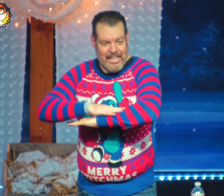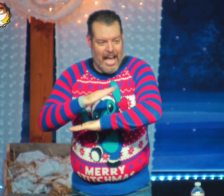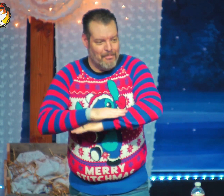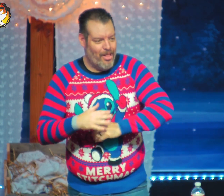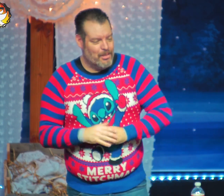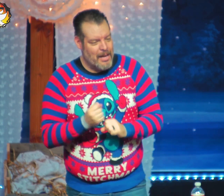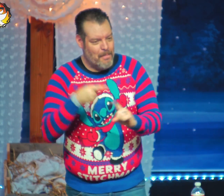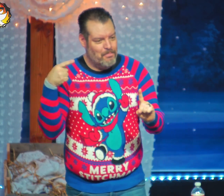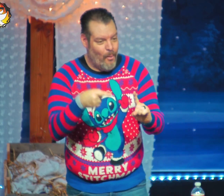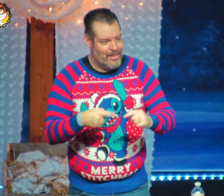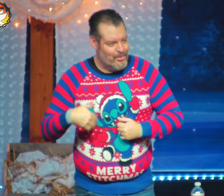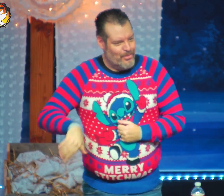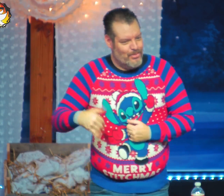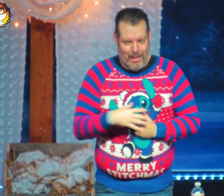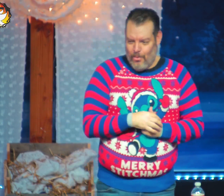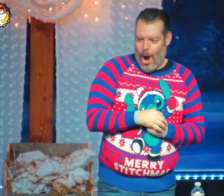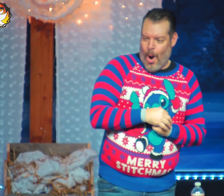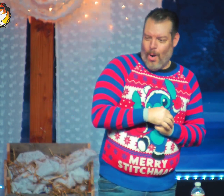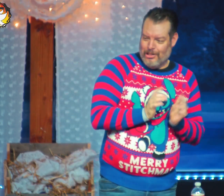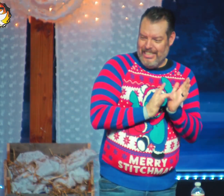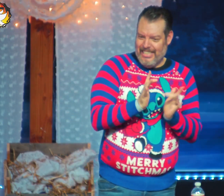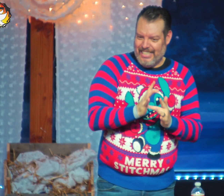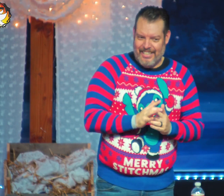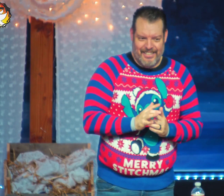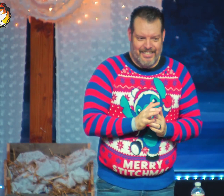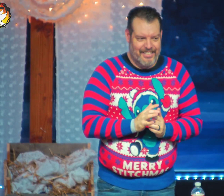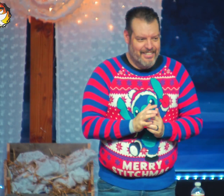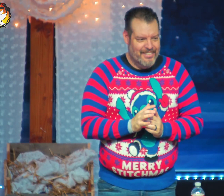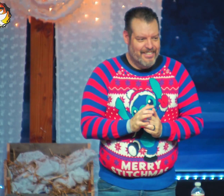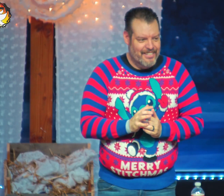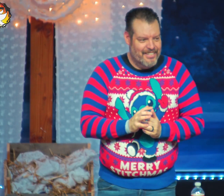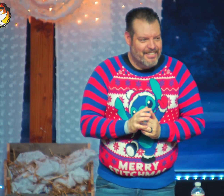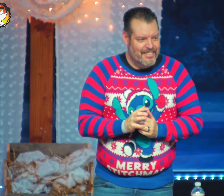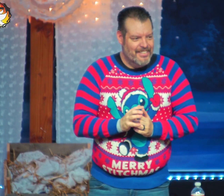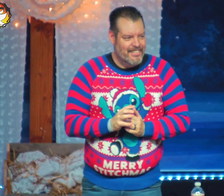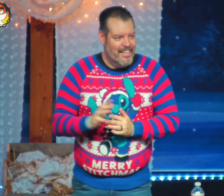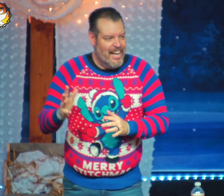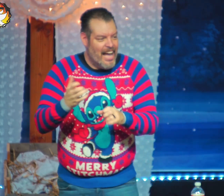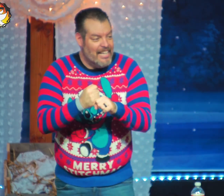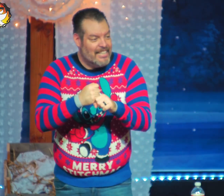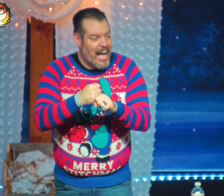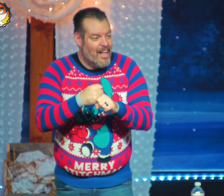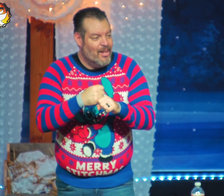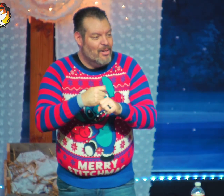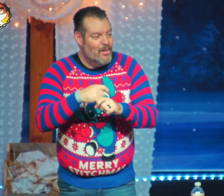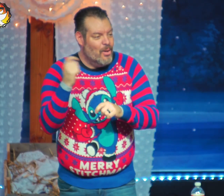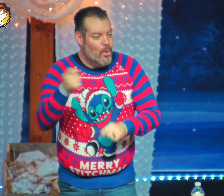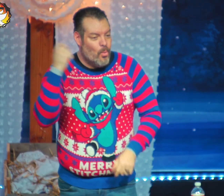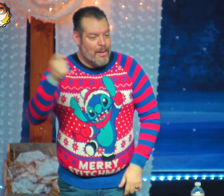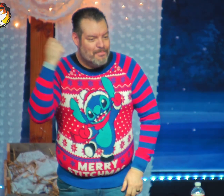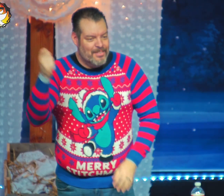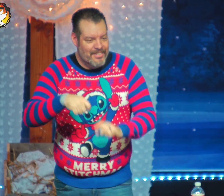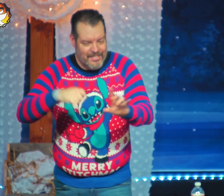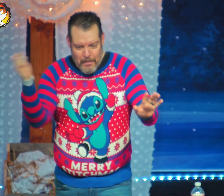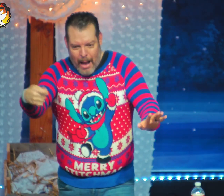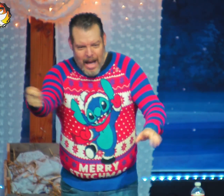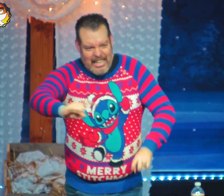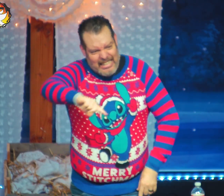Don't prolong that anger into the next day and the next day. Jesus was angry a few times in the Bible. You can read about it, but he didn't